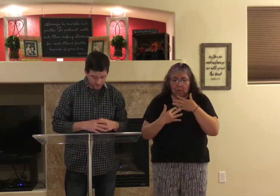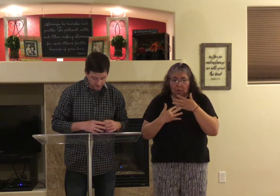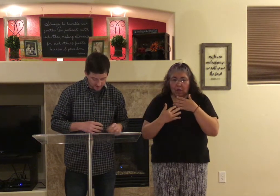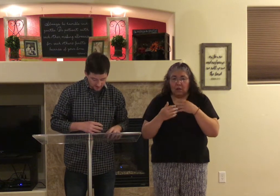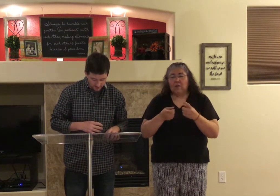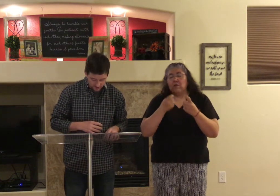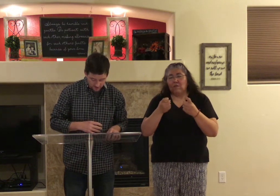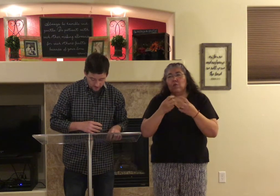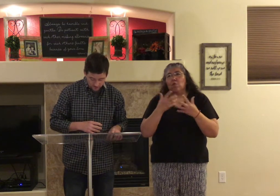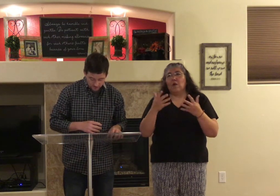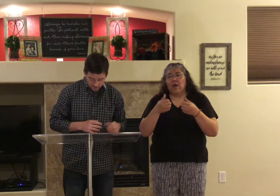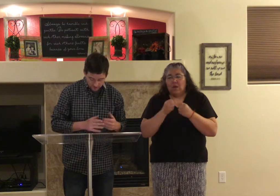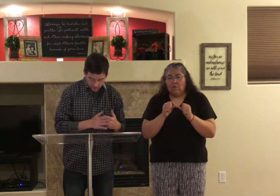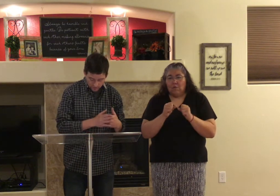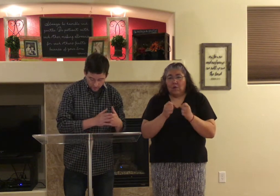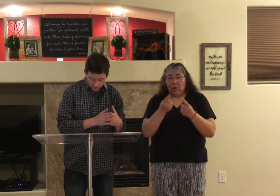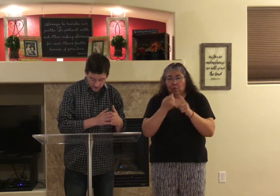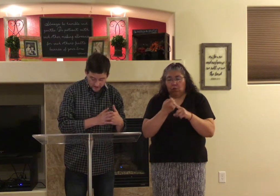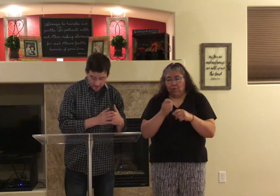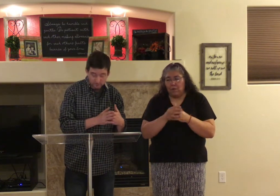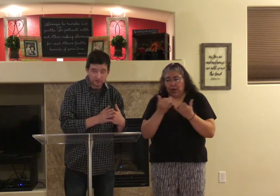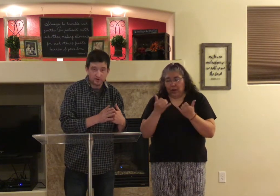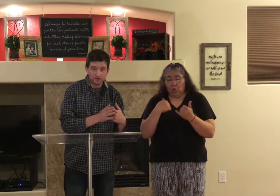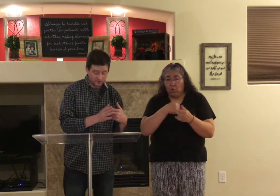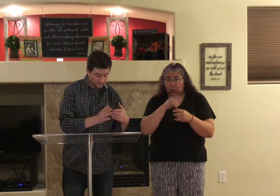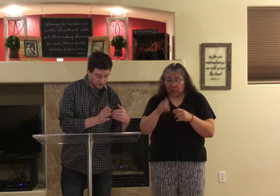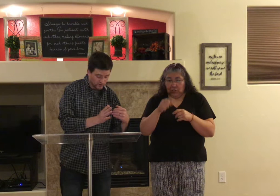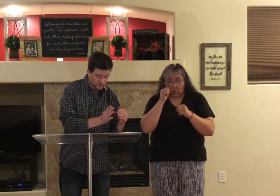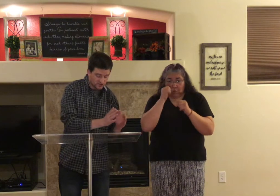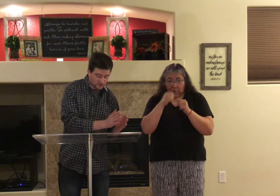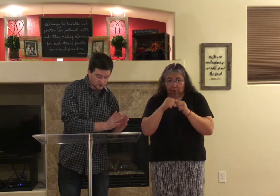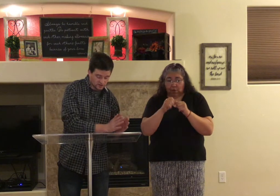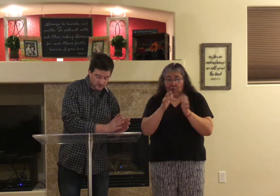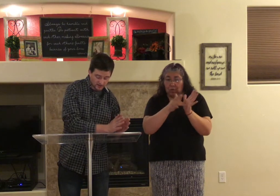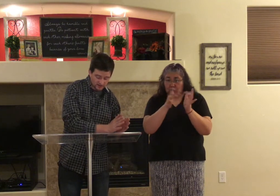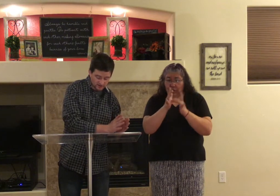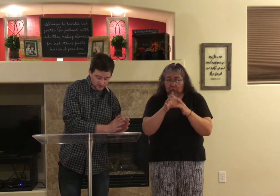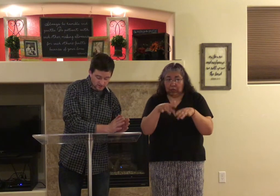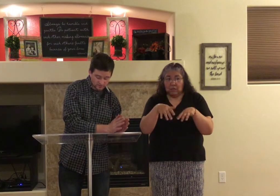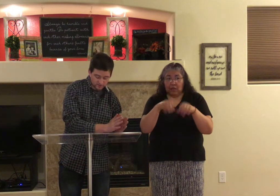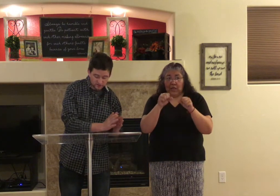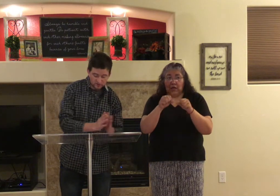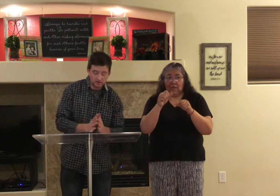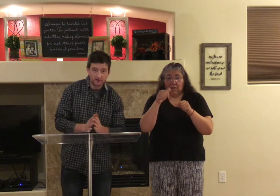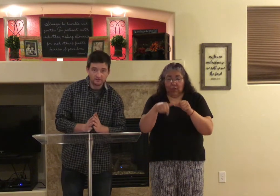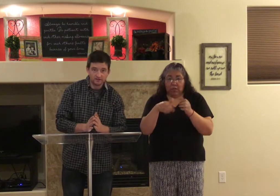from. So we just got to remember, when Jesus was taking